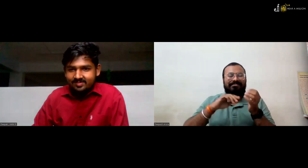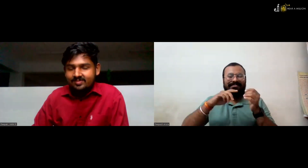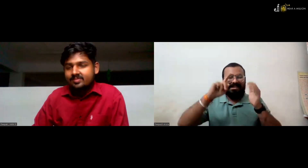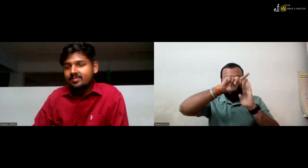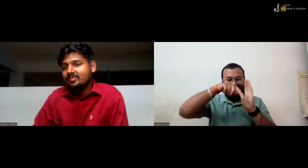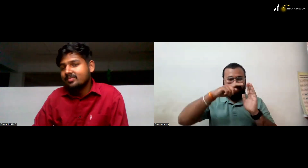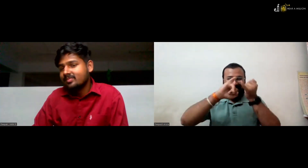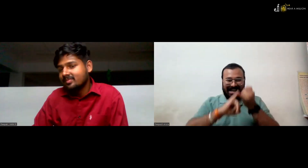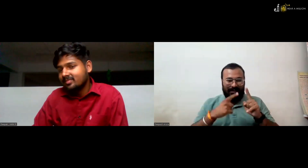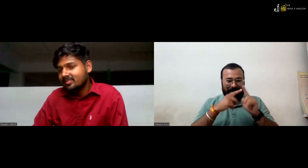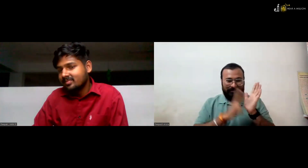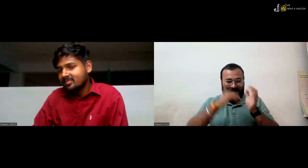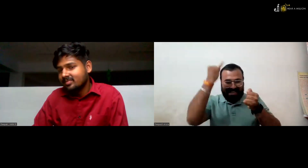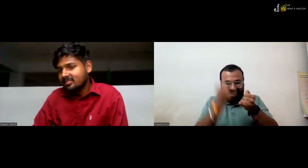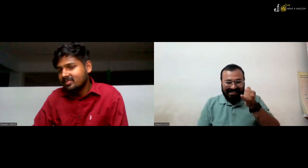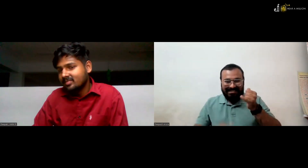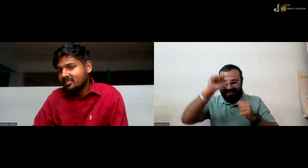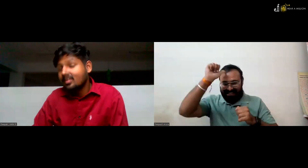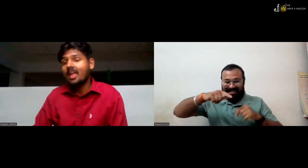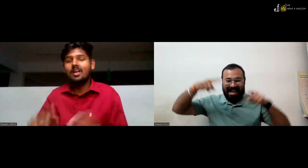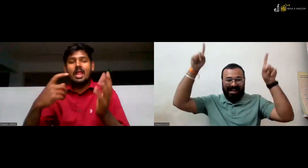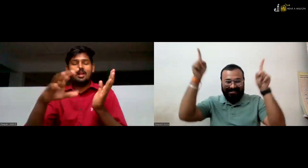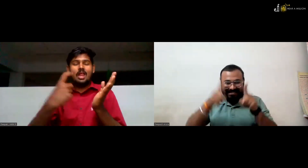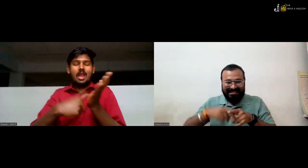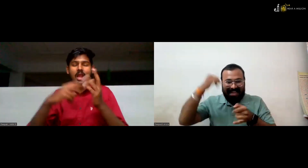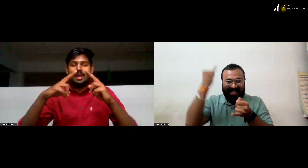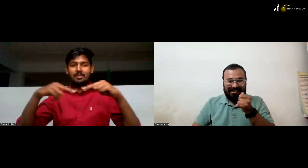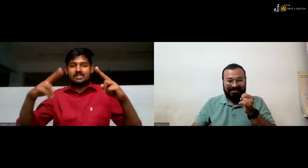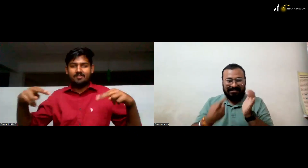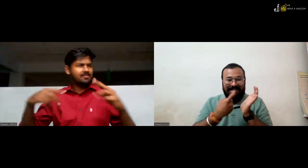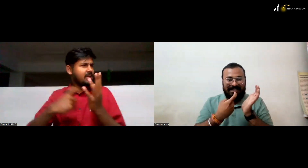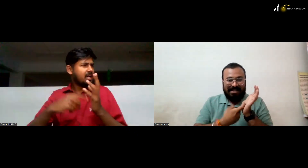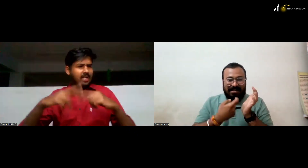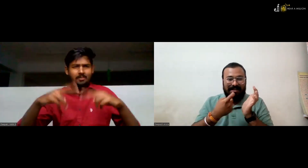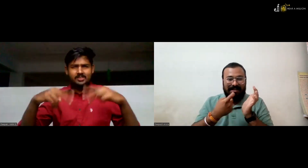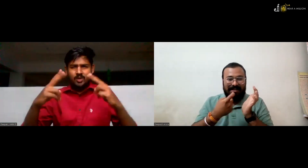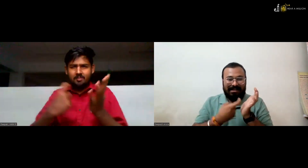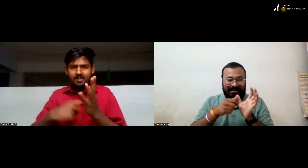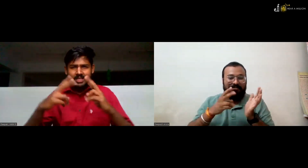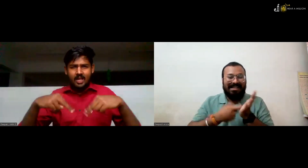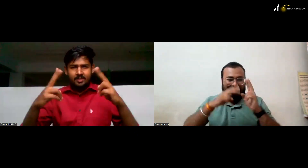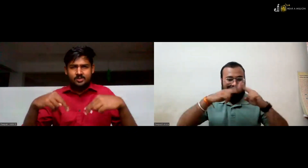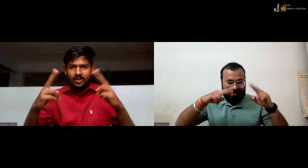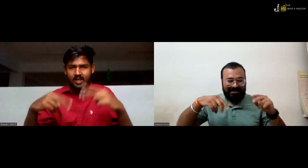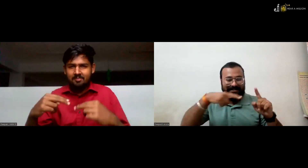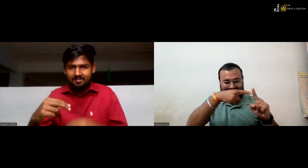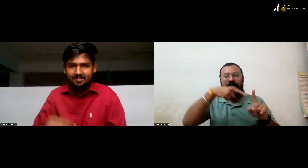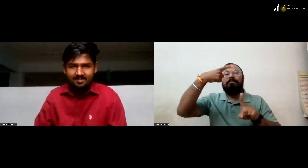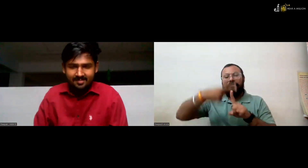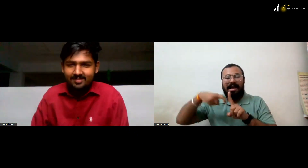like there was two people, there were two people from south, from the southern